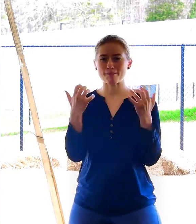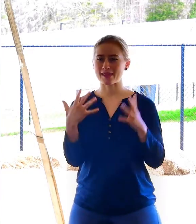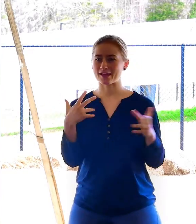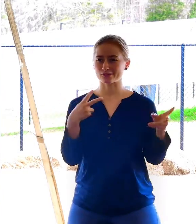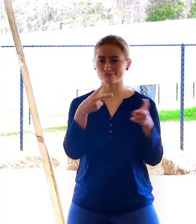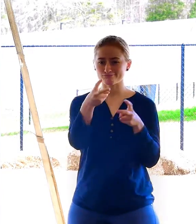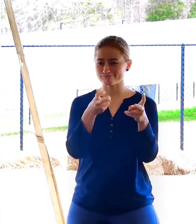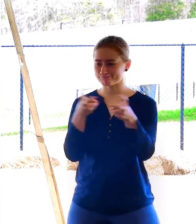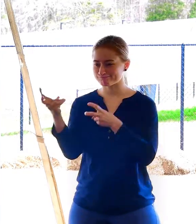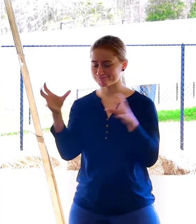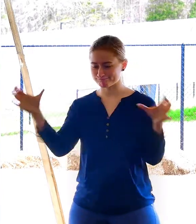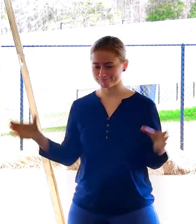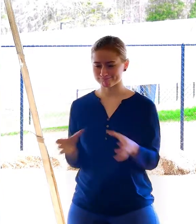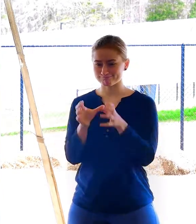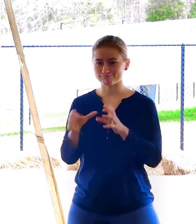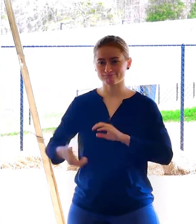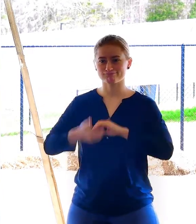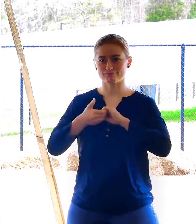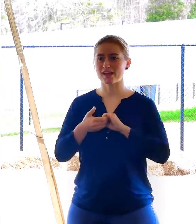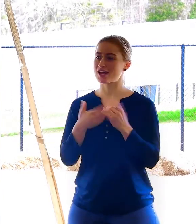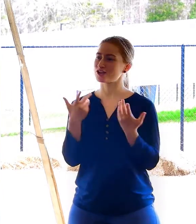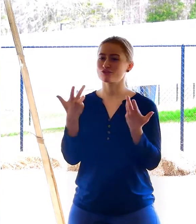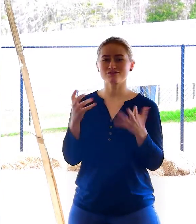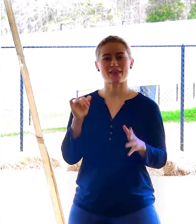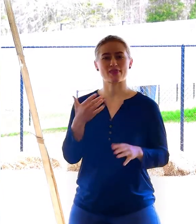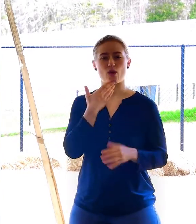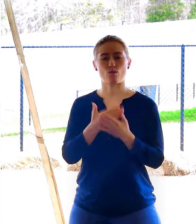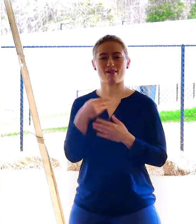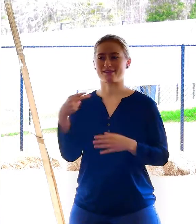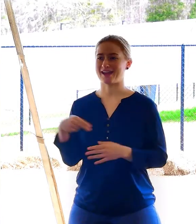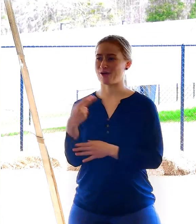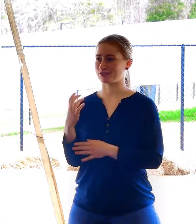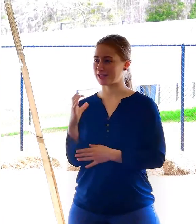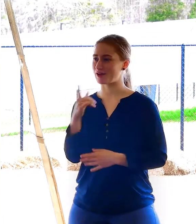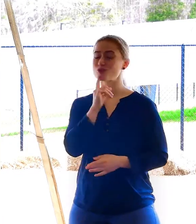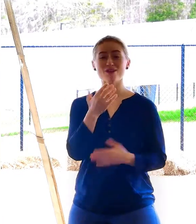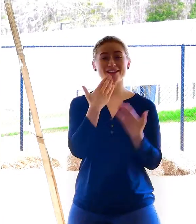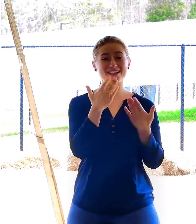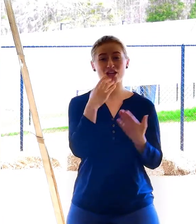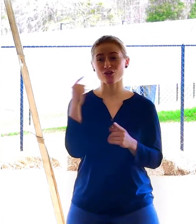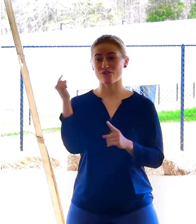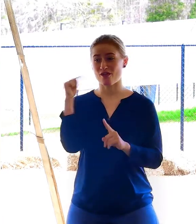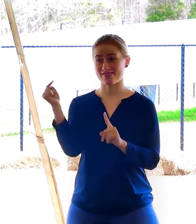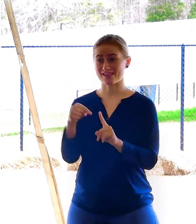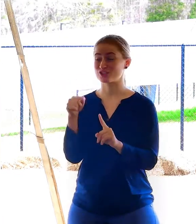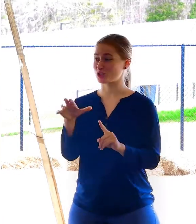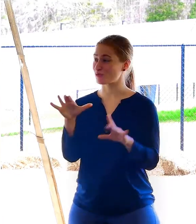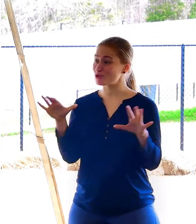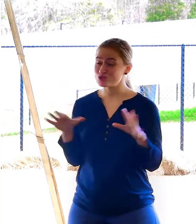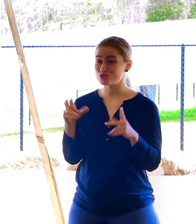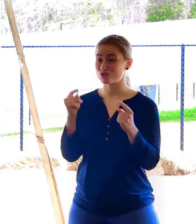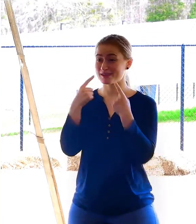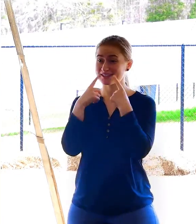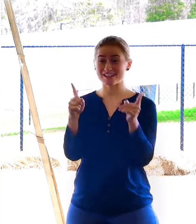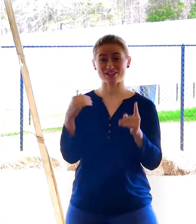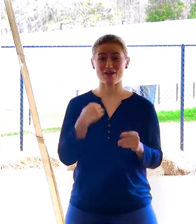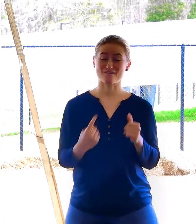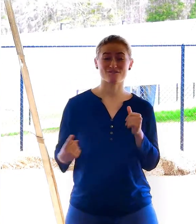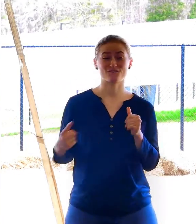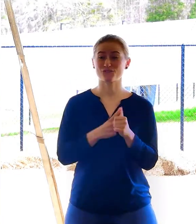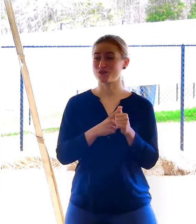And you've done that so well here in Howard County. And so we really thank you for this. I mean, you are doing it. You had the